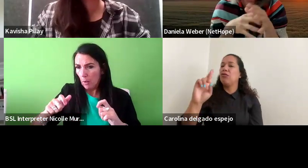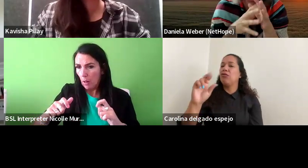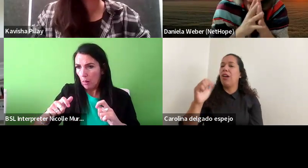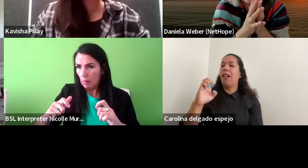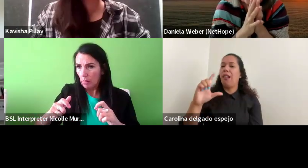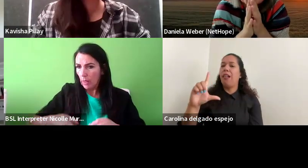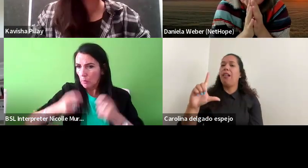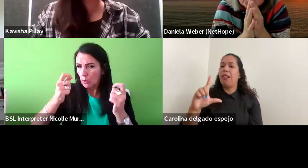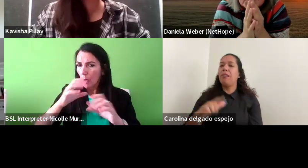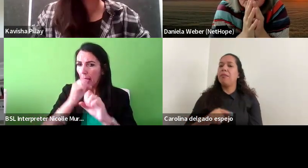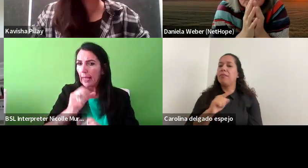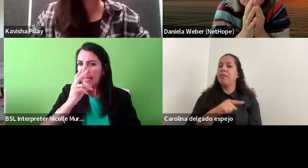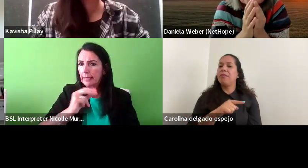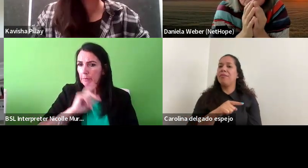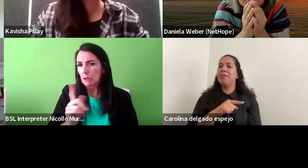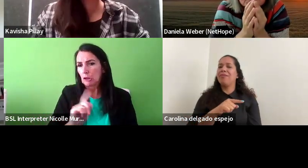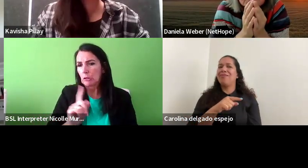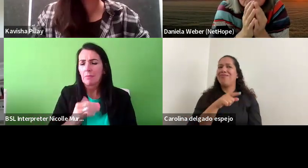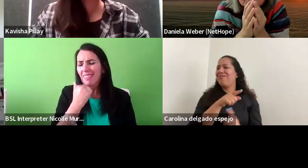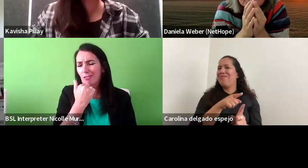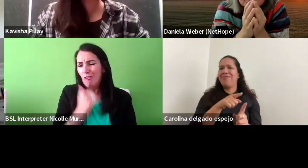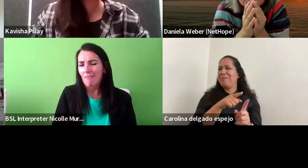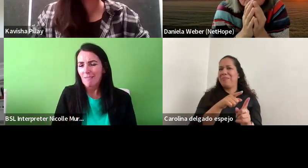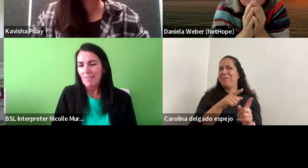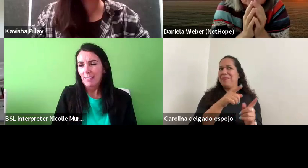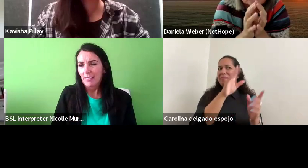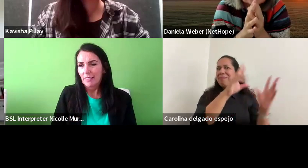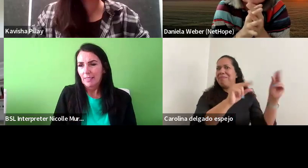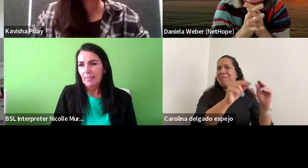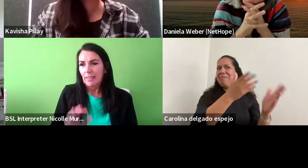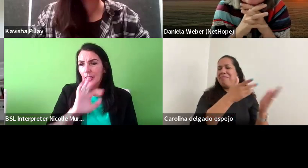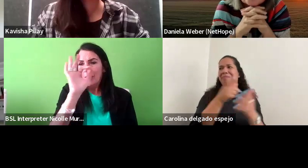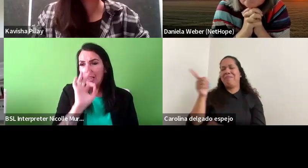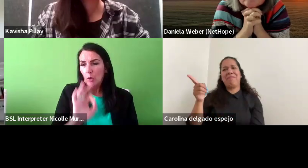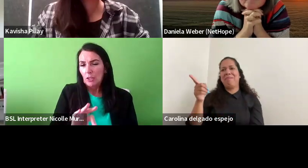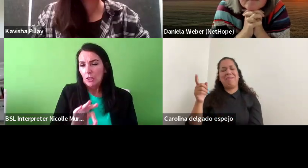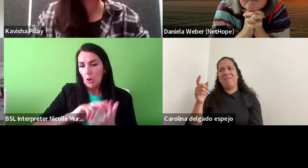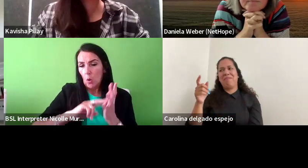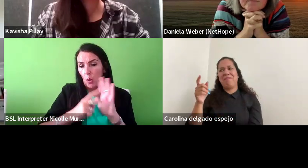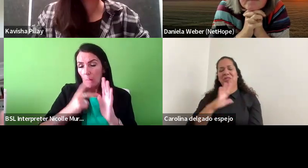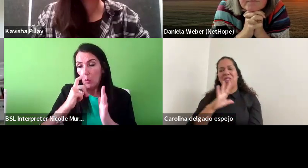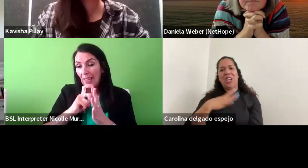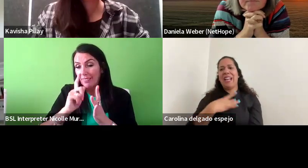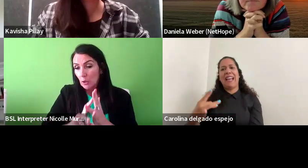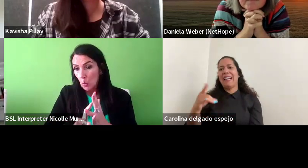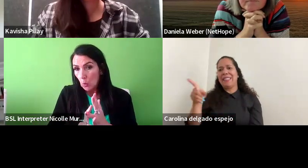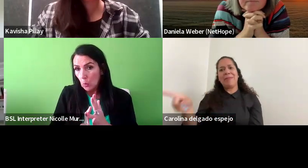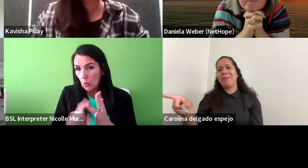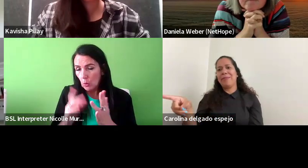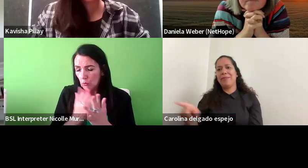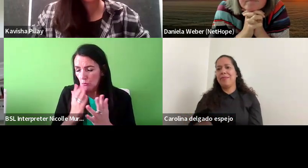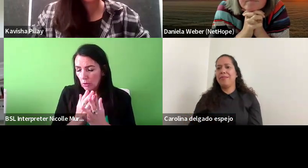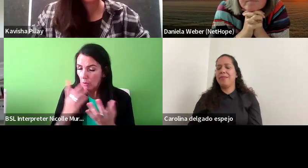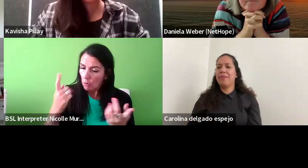speech issue, but by far it's not enough in terms of, so this question on what can organizations do, I think it really concerns